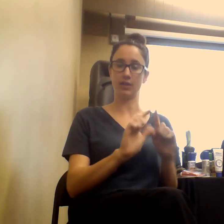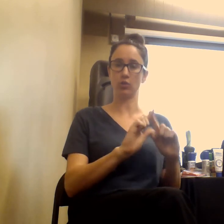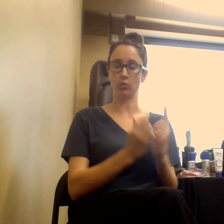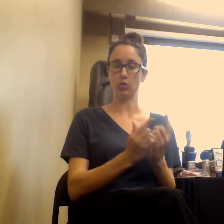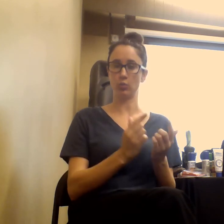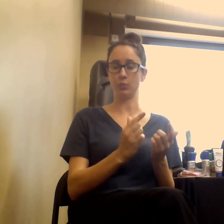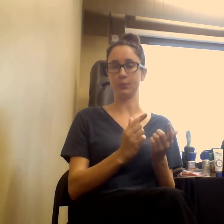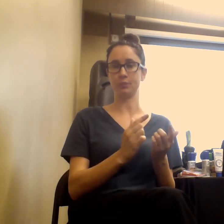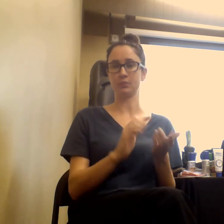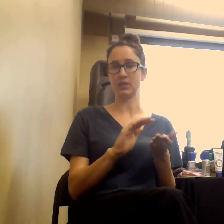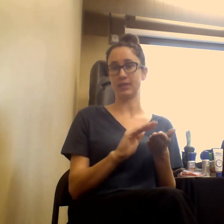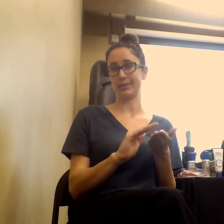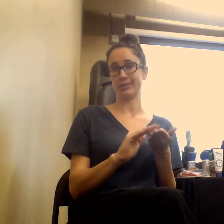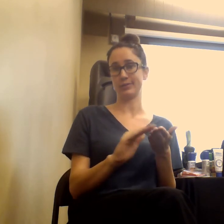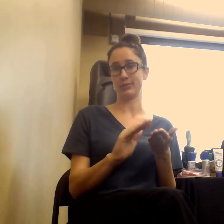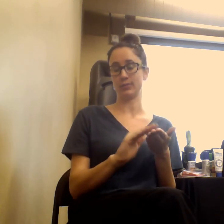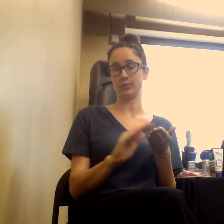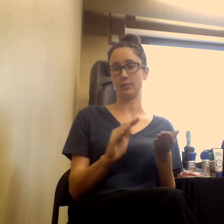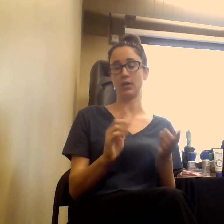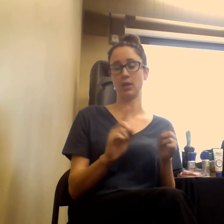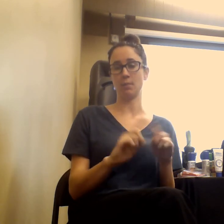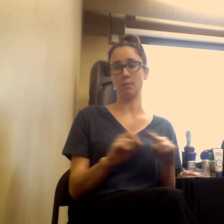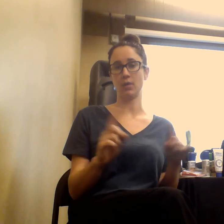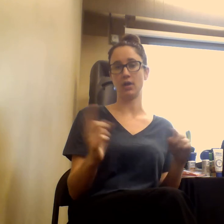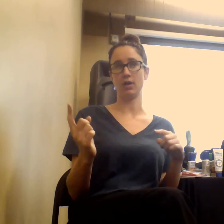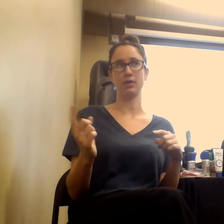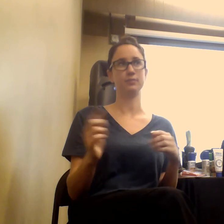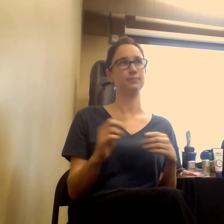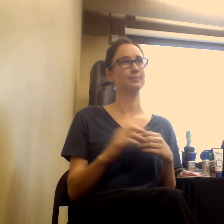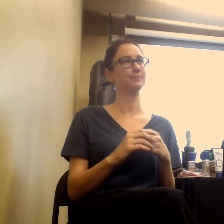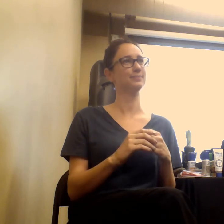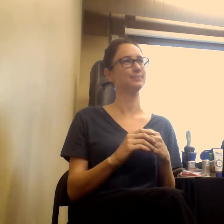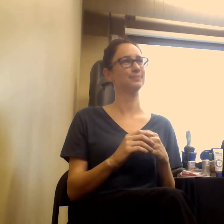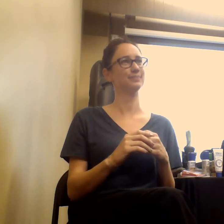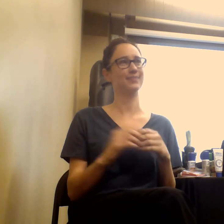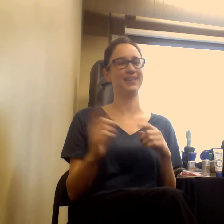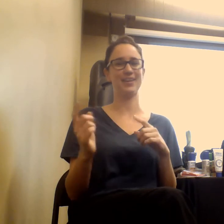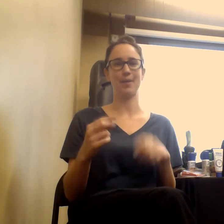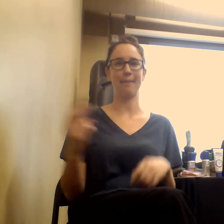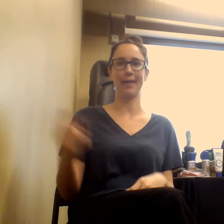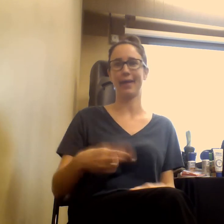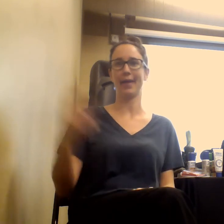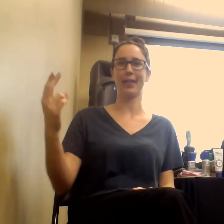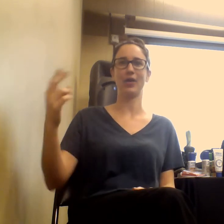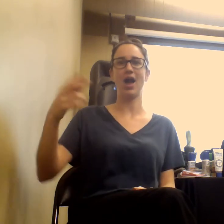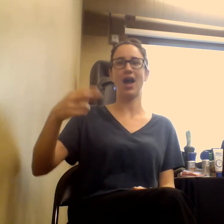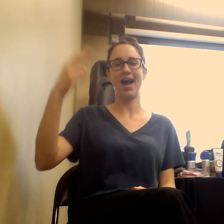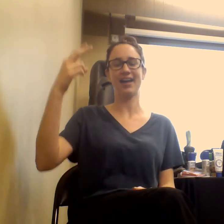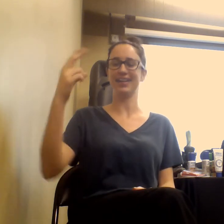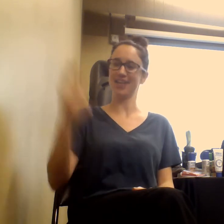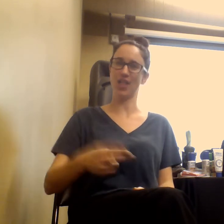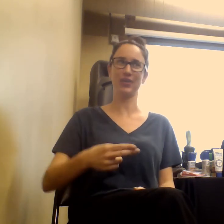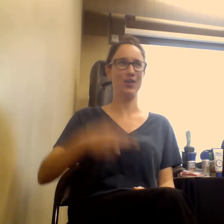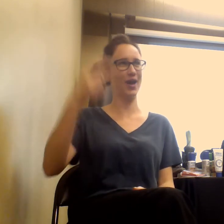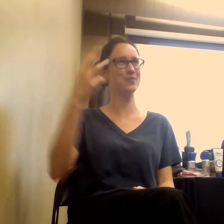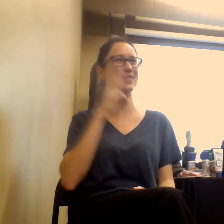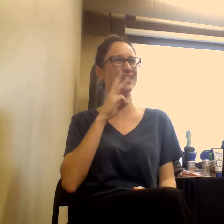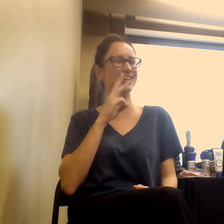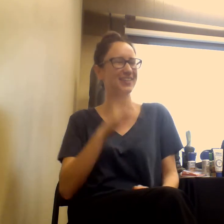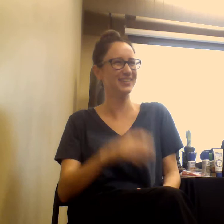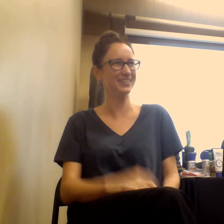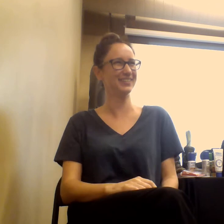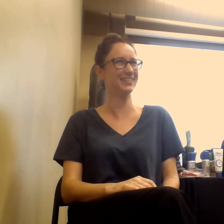but come H or high water, if I have to get somebody out of there, I gotta get them out of there. I can't take a chance of rolling my ankle. If